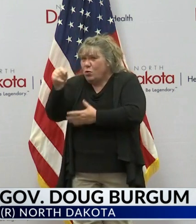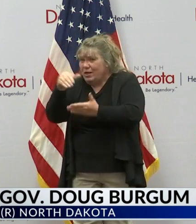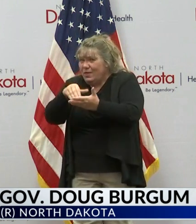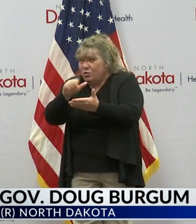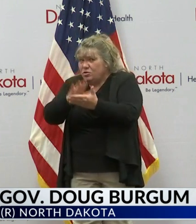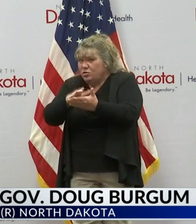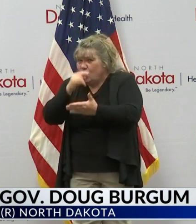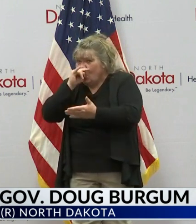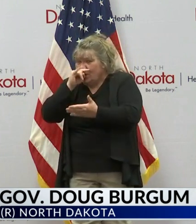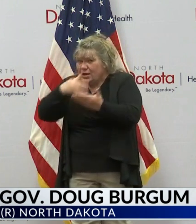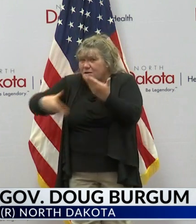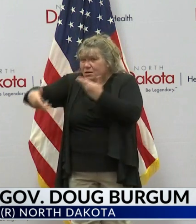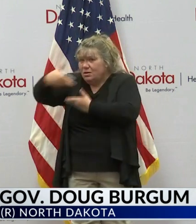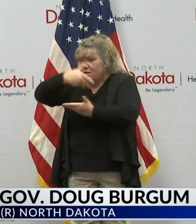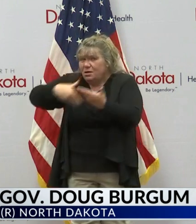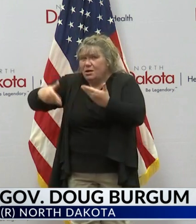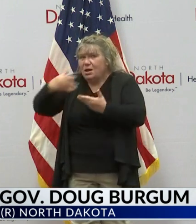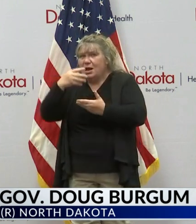120,000 school kids and